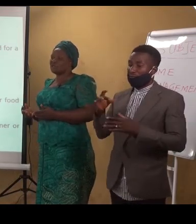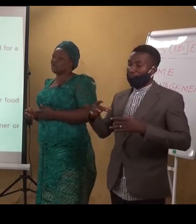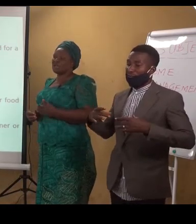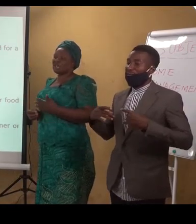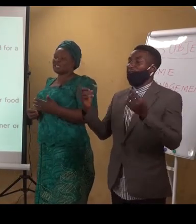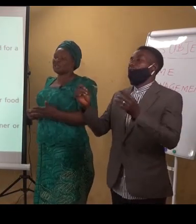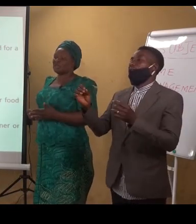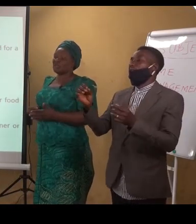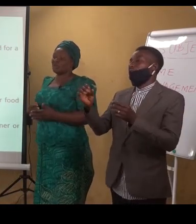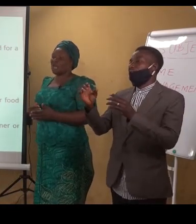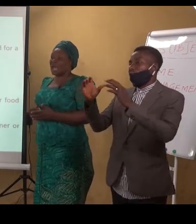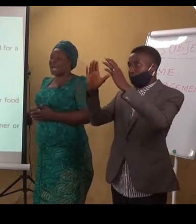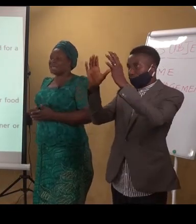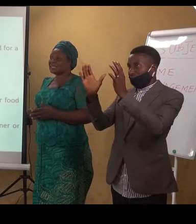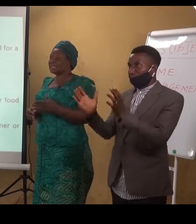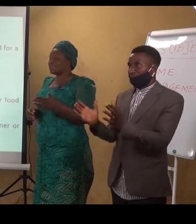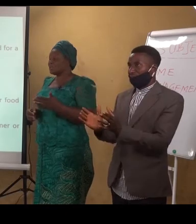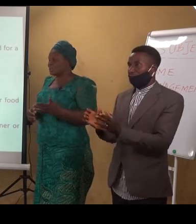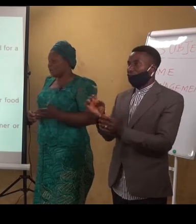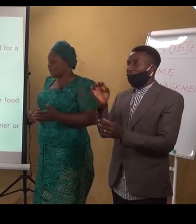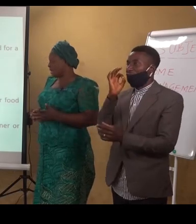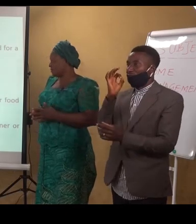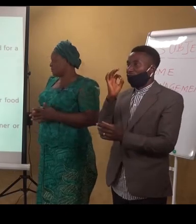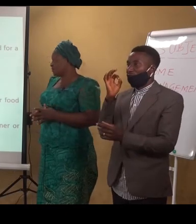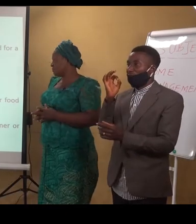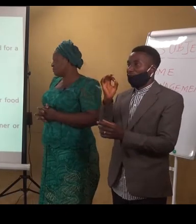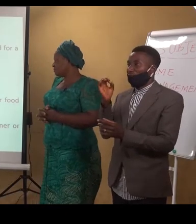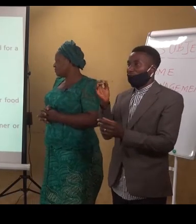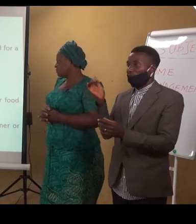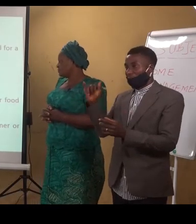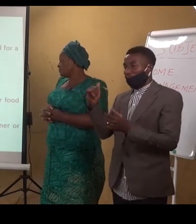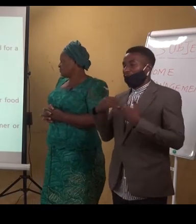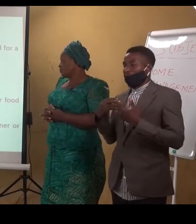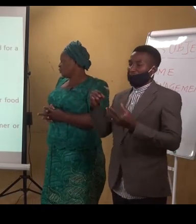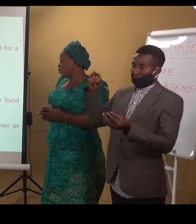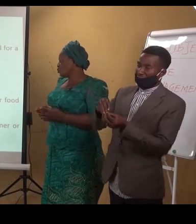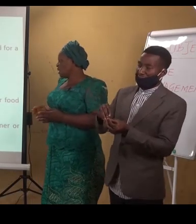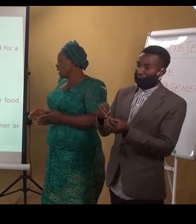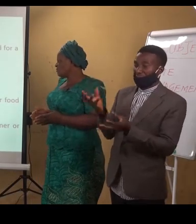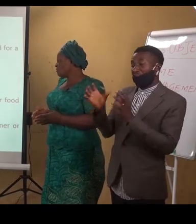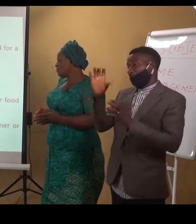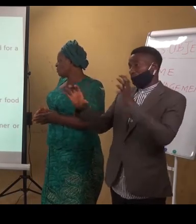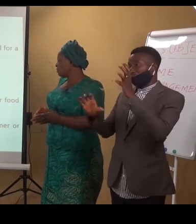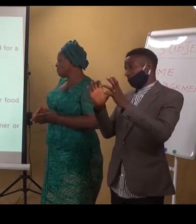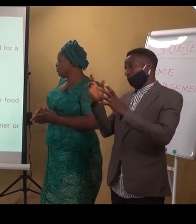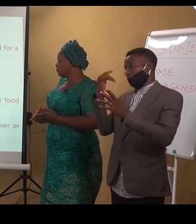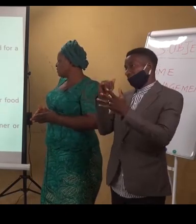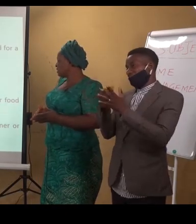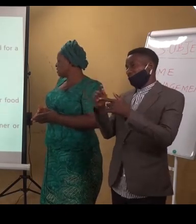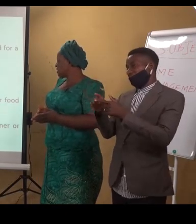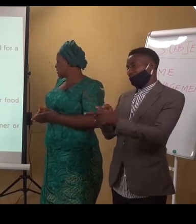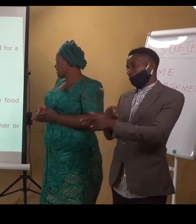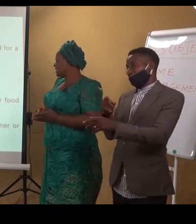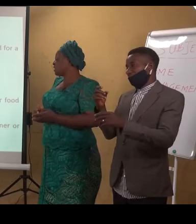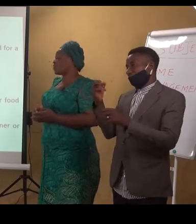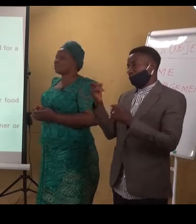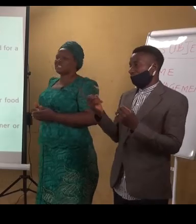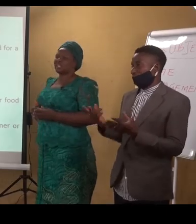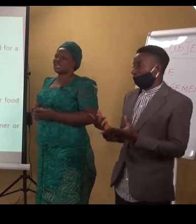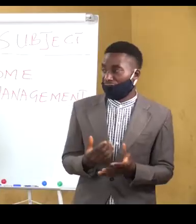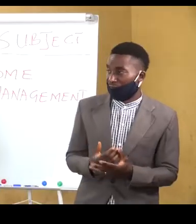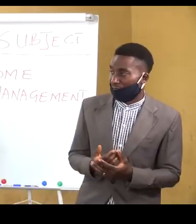original state to another state for it to last longer. We also have keeping the food in specially